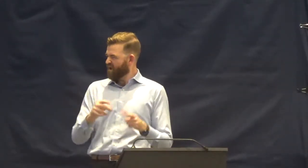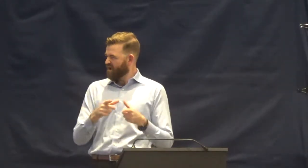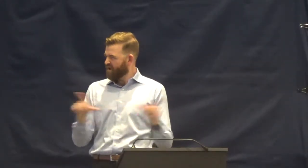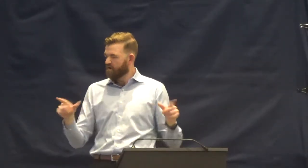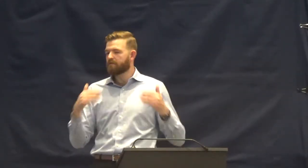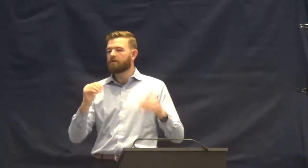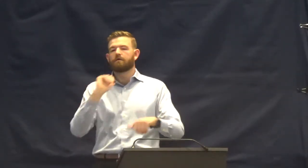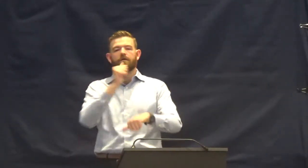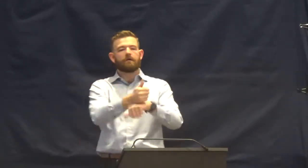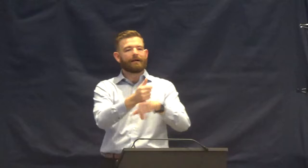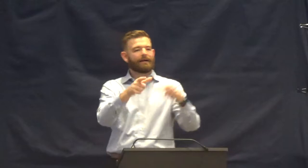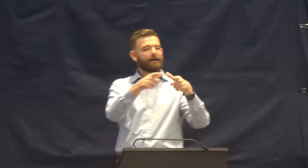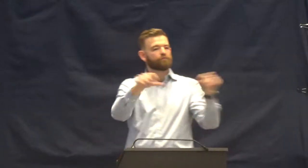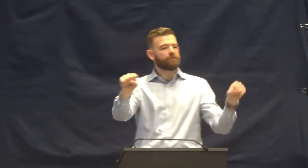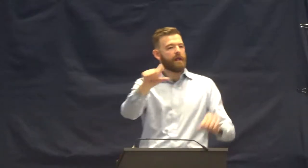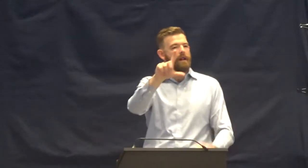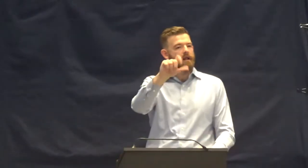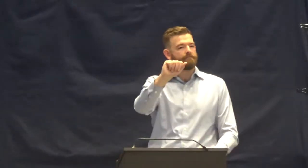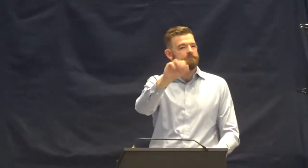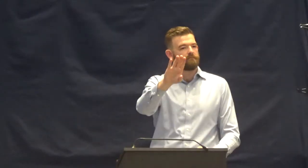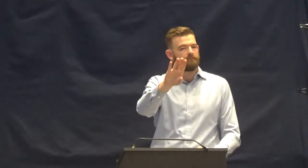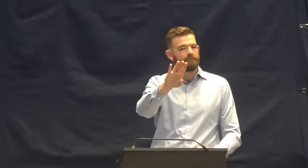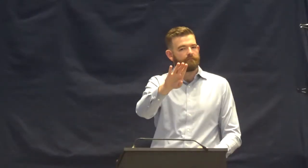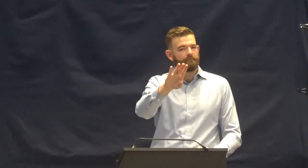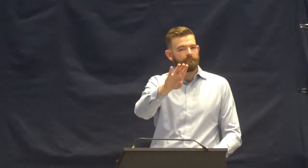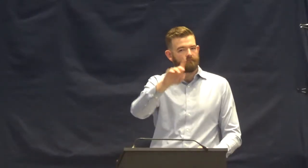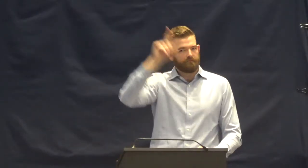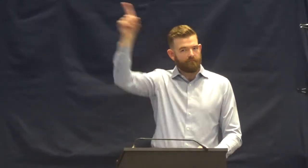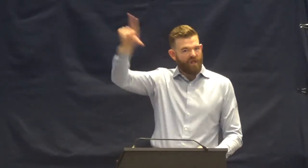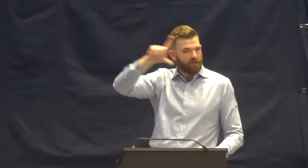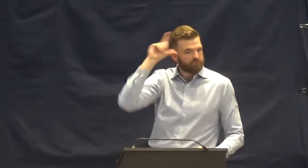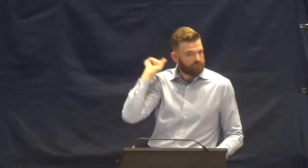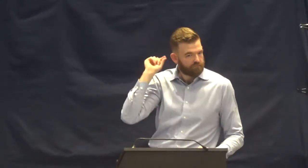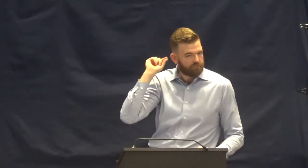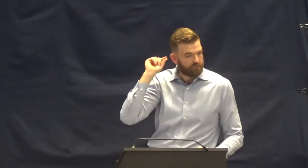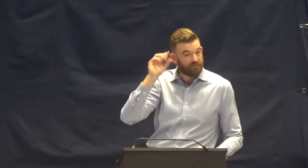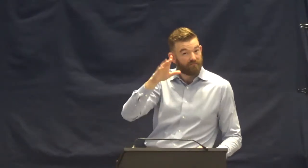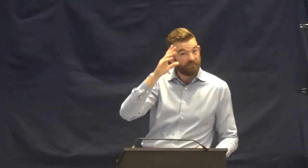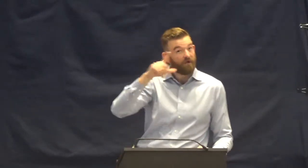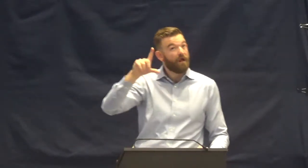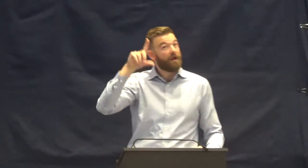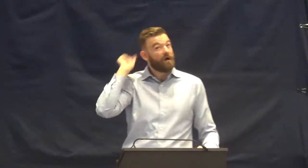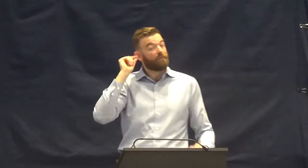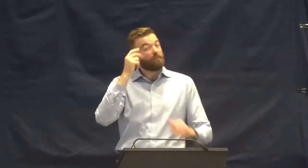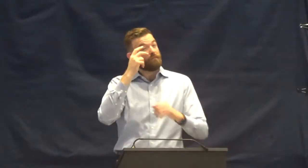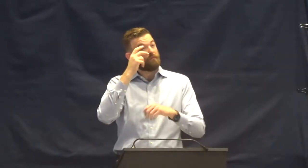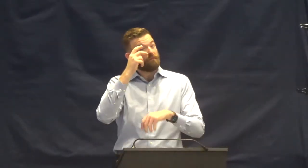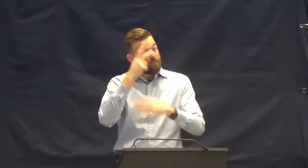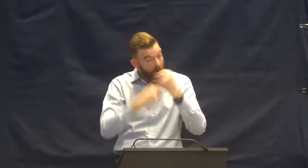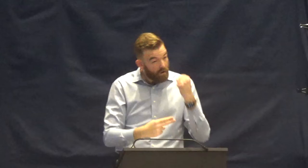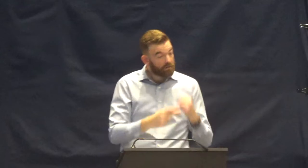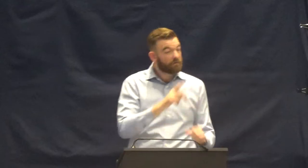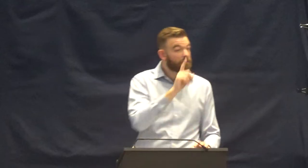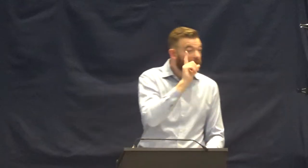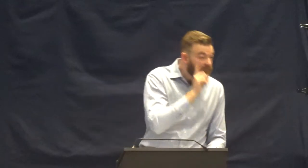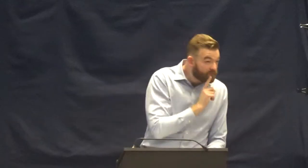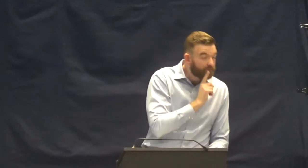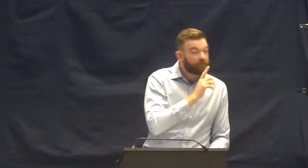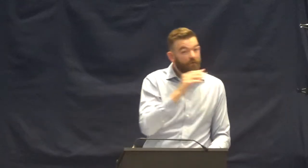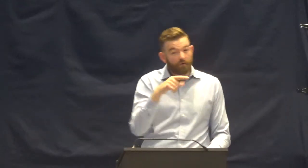and realized after studying the deaf students at Gallaudet that their language was actually a language.